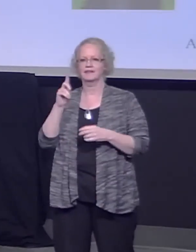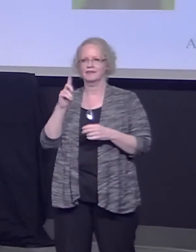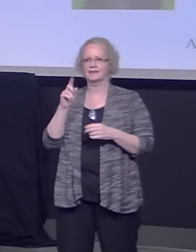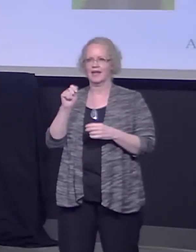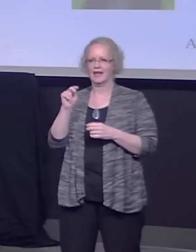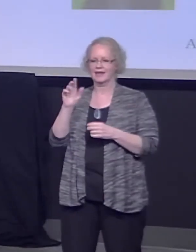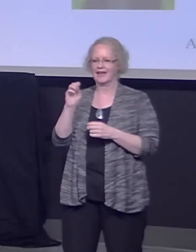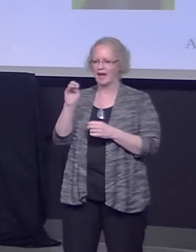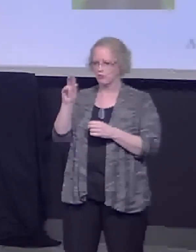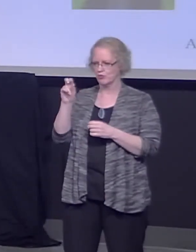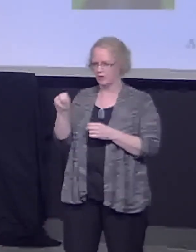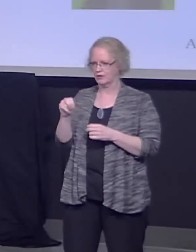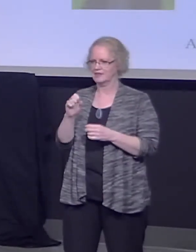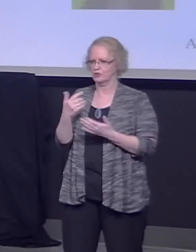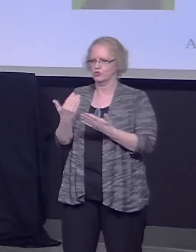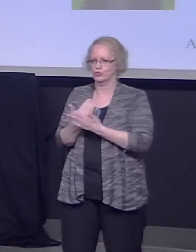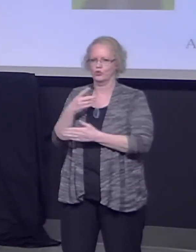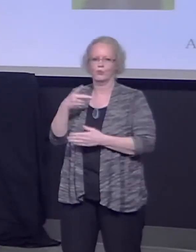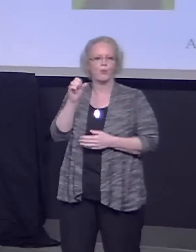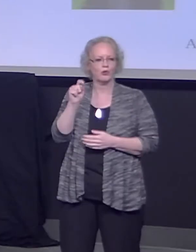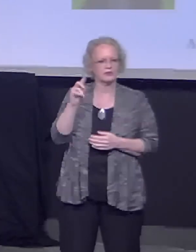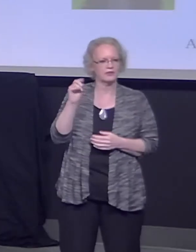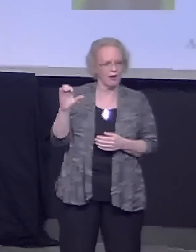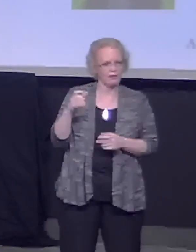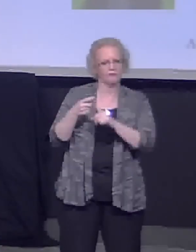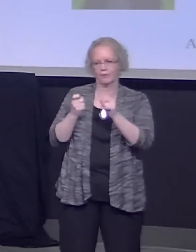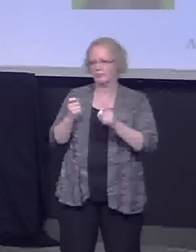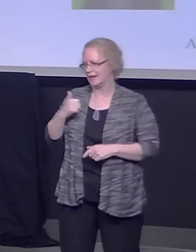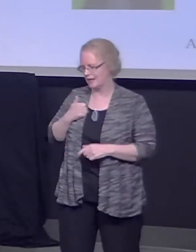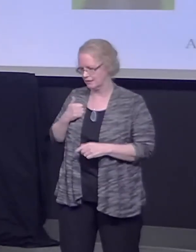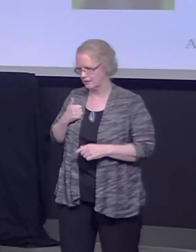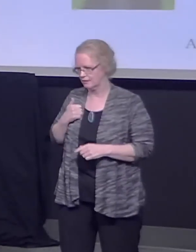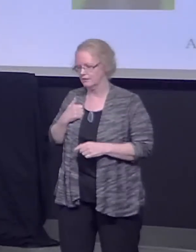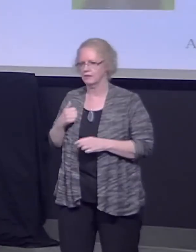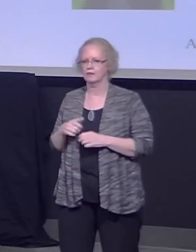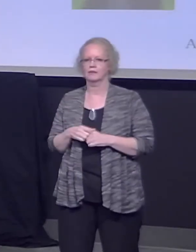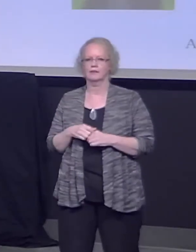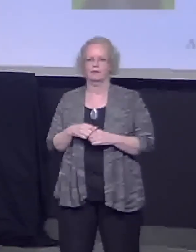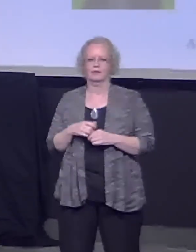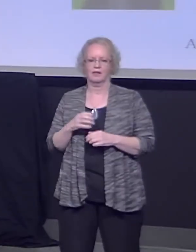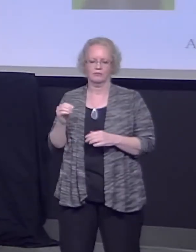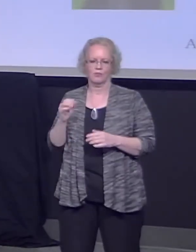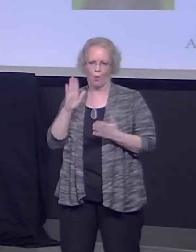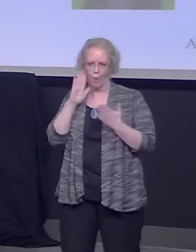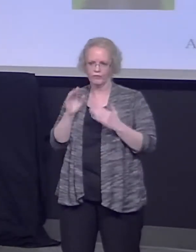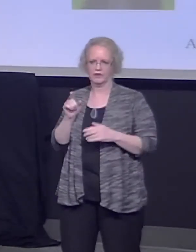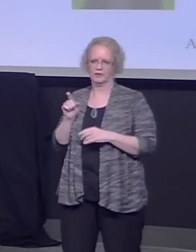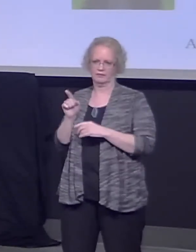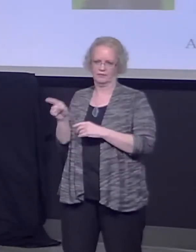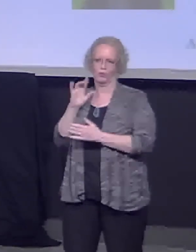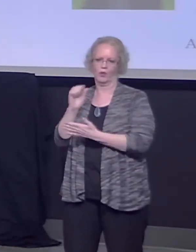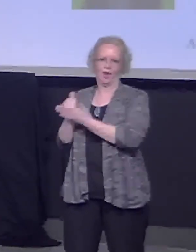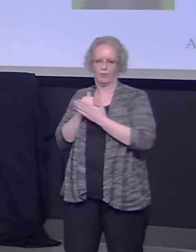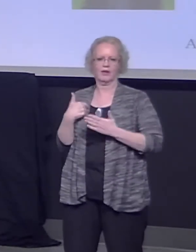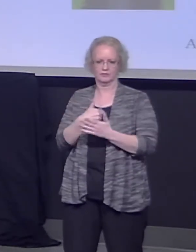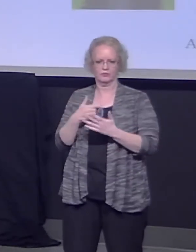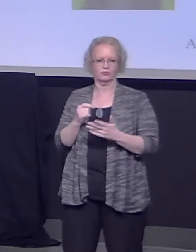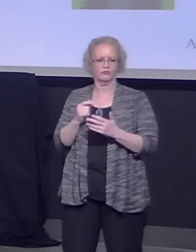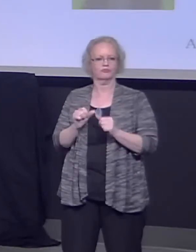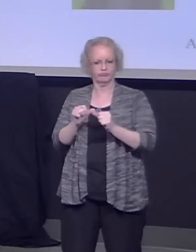here, is a new postdoc who came from Canada, who will hopefully help to move this